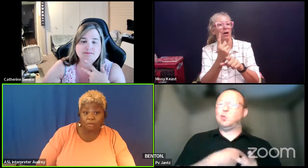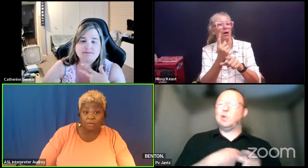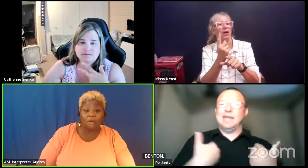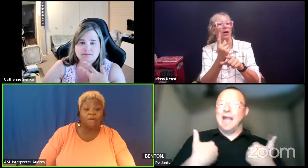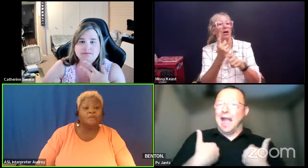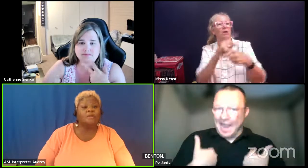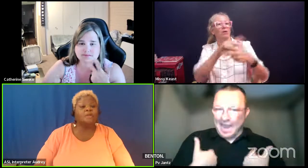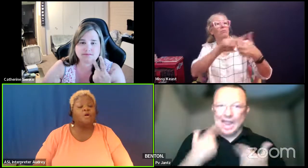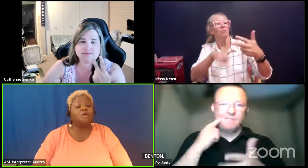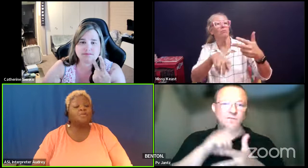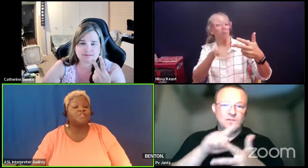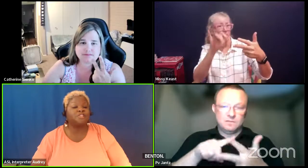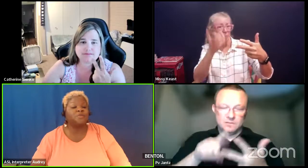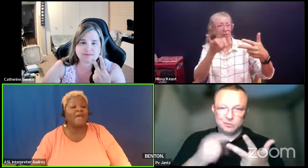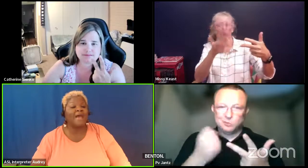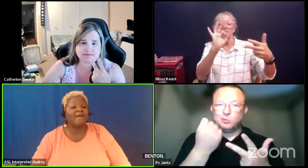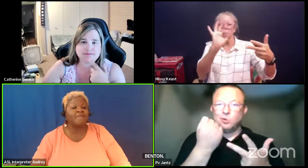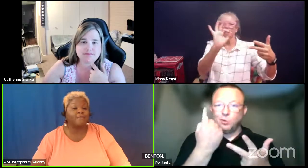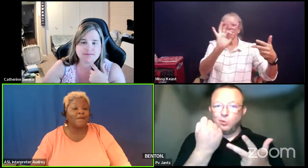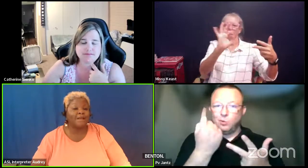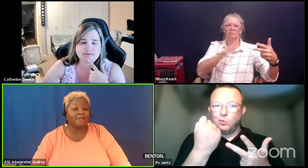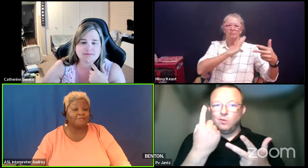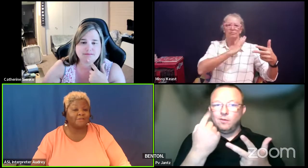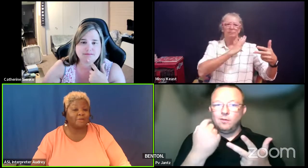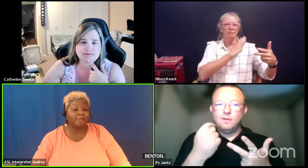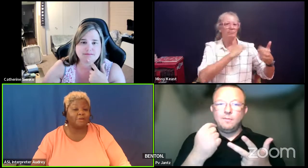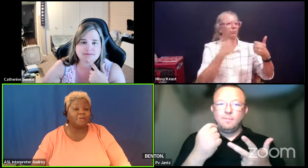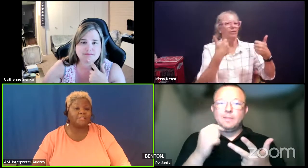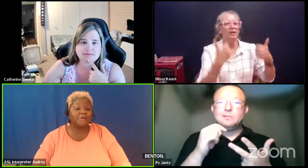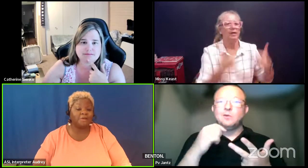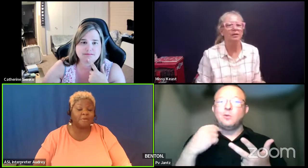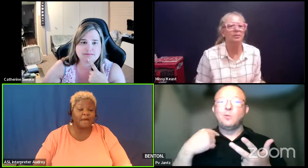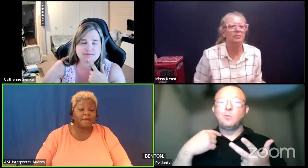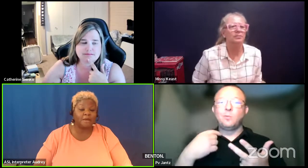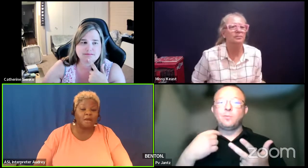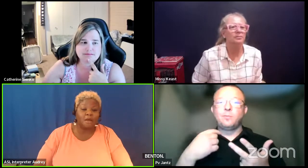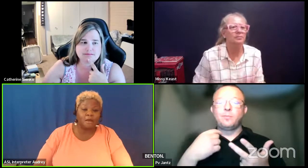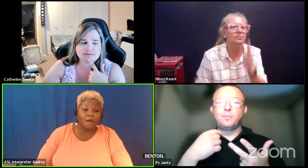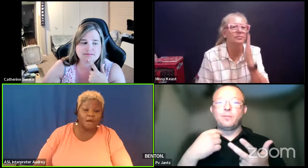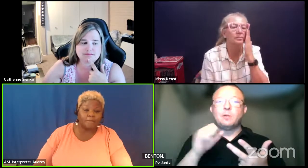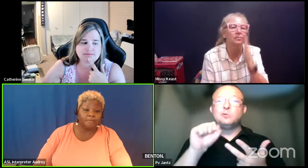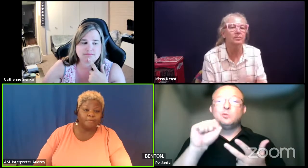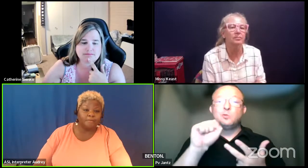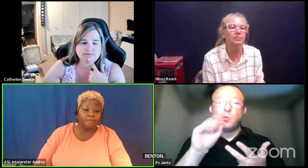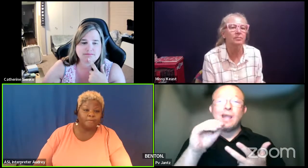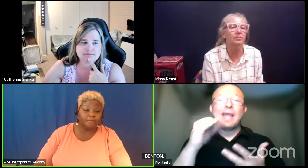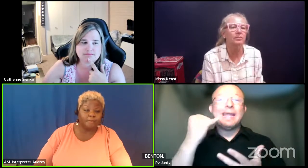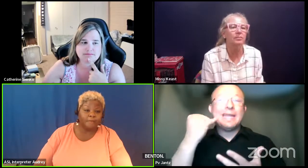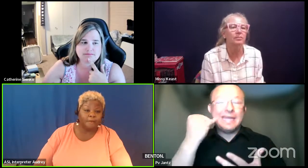about. The only positions we have right now to fill, but please keep in mind,